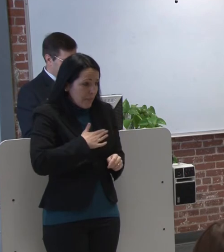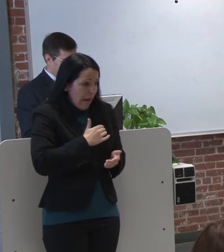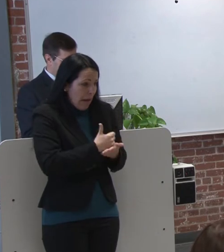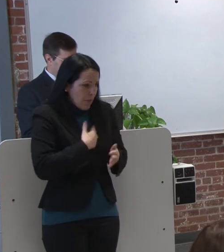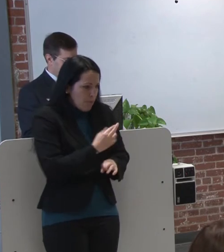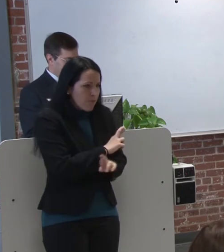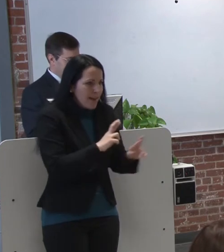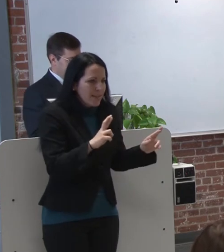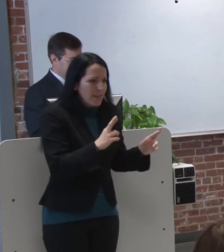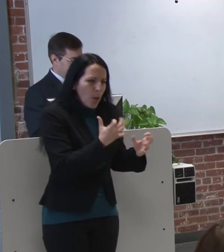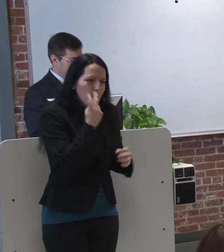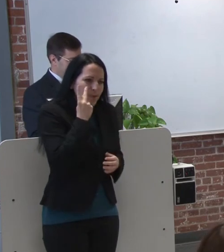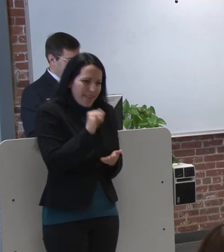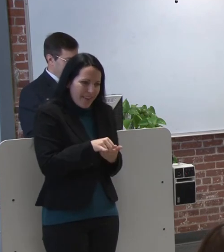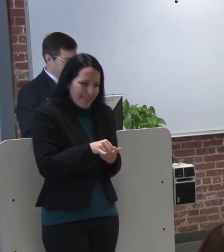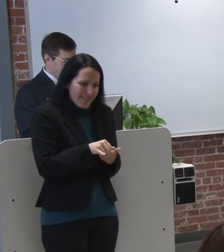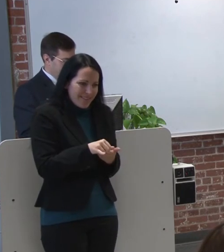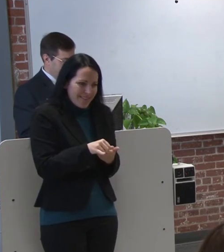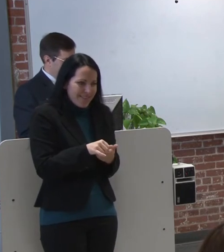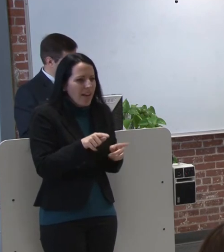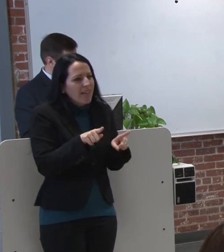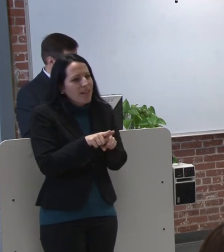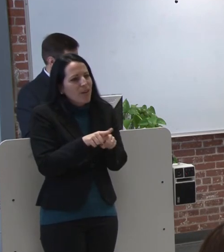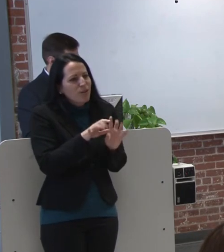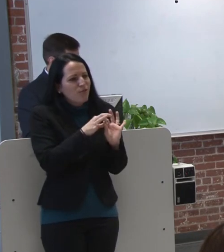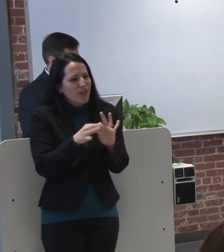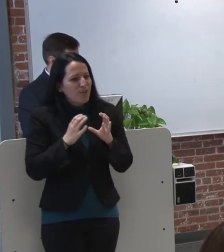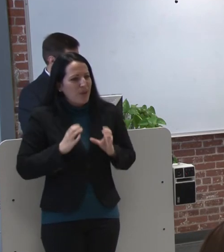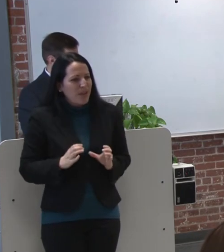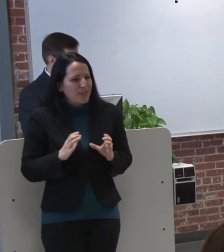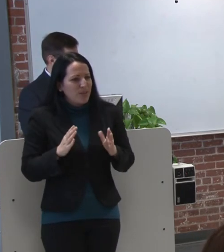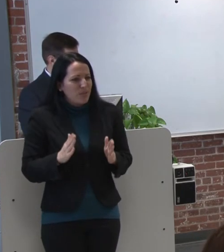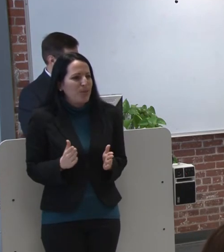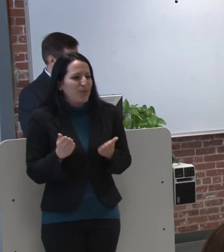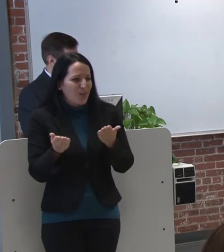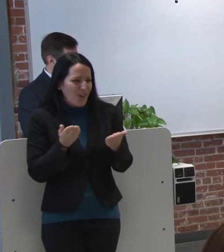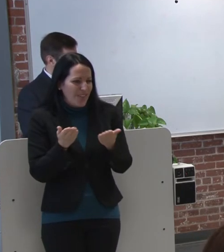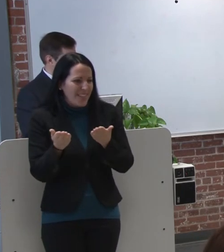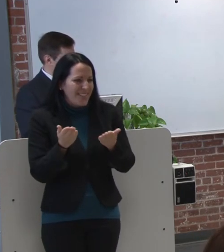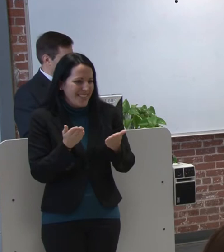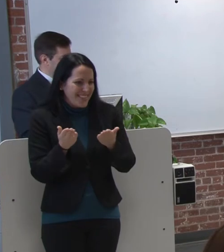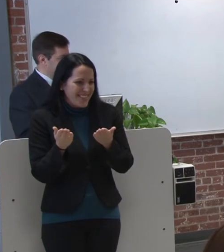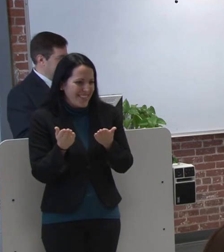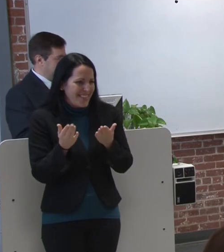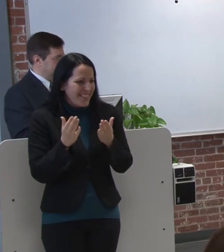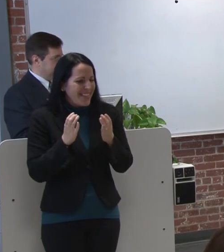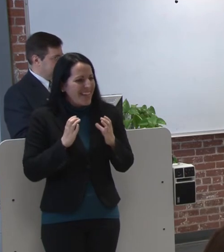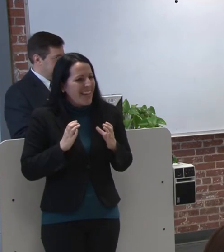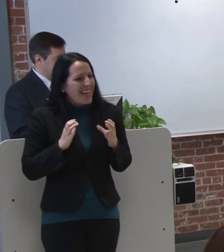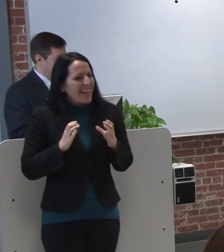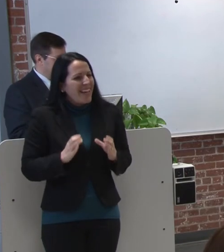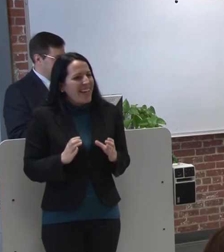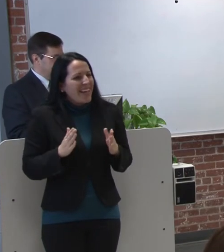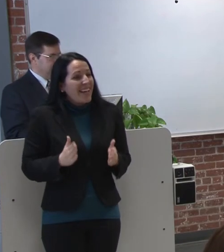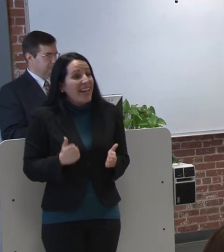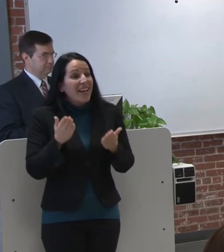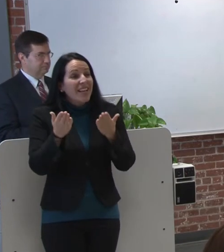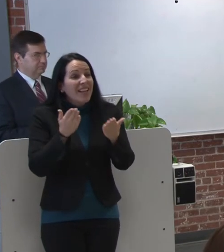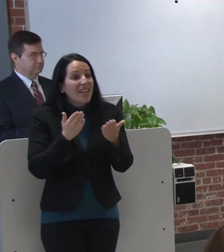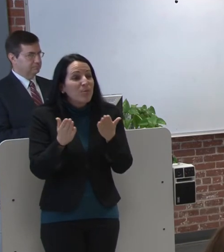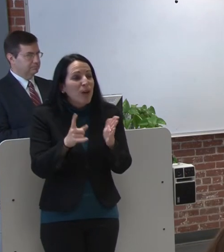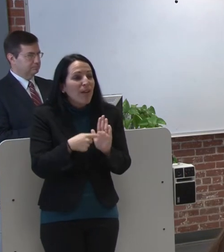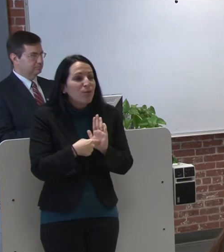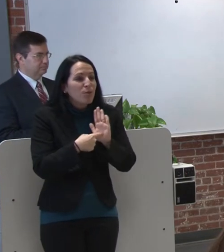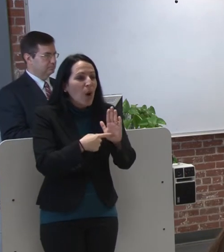I think that also is customer service. You know, customer service is really about caring and conveying that you care about